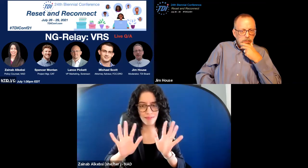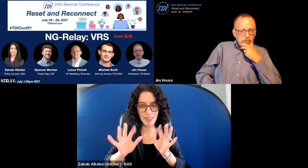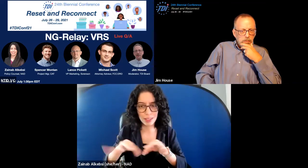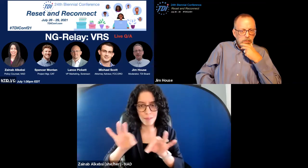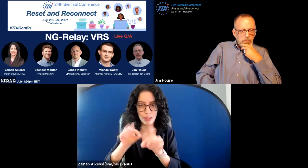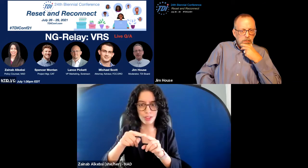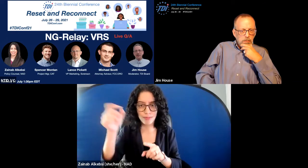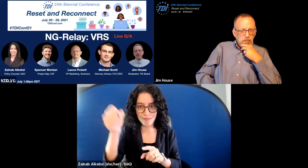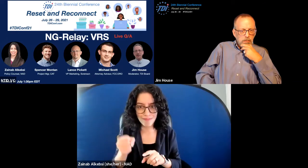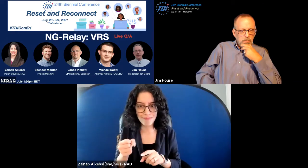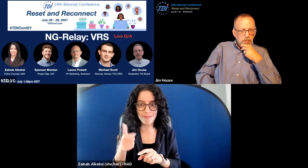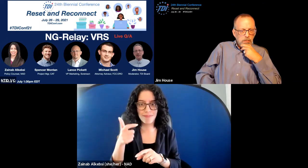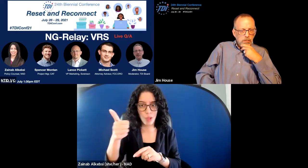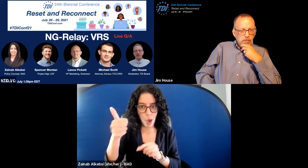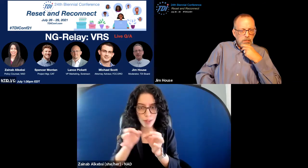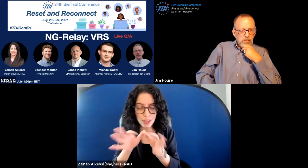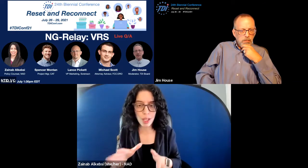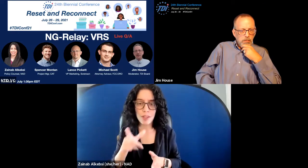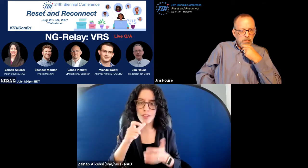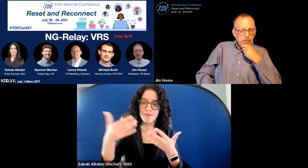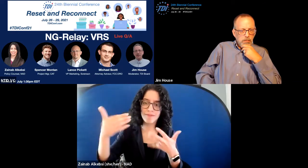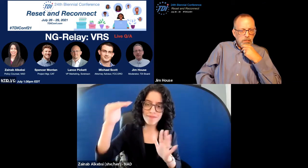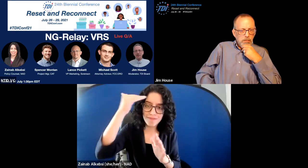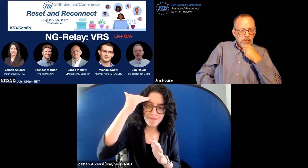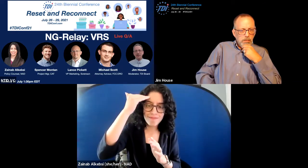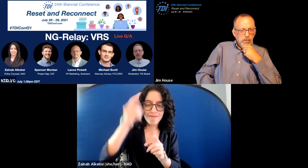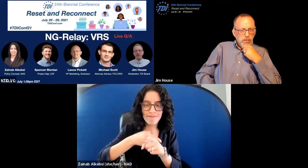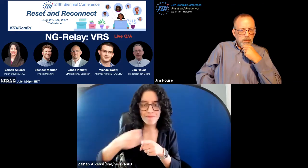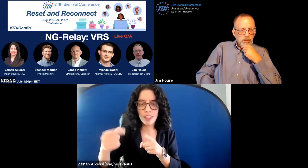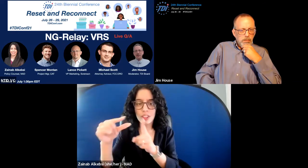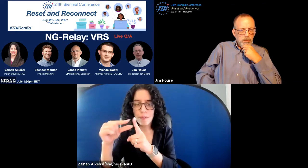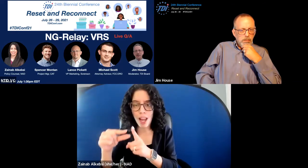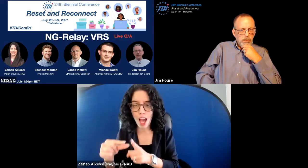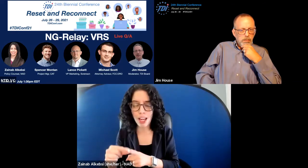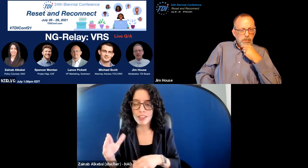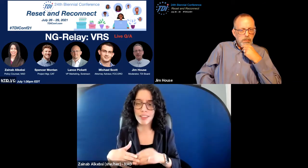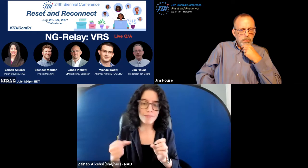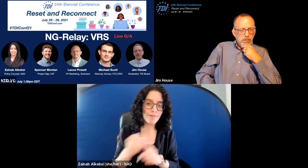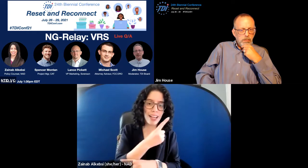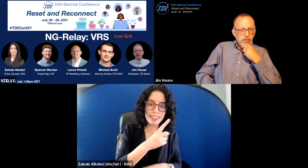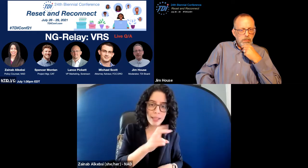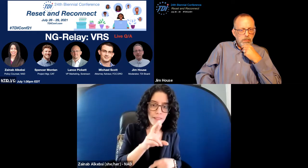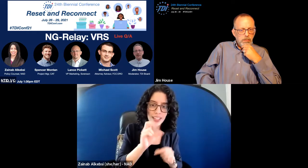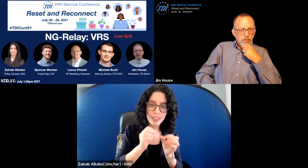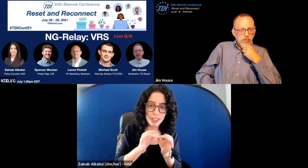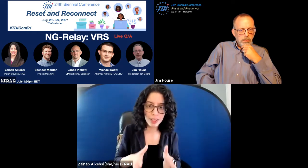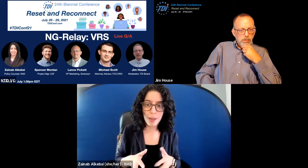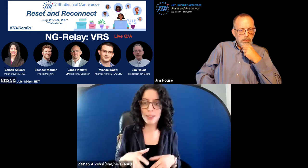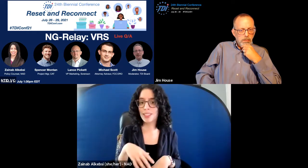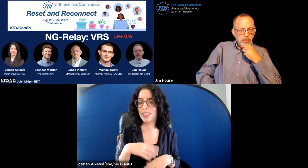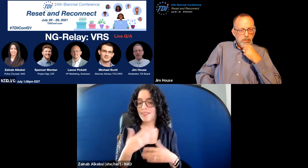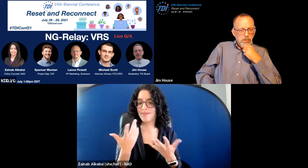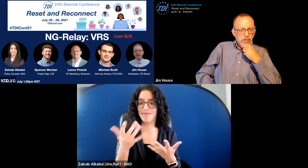the, no. It's important to still have this. It's important to have interpreters involved because they know the